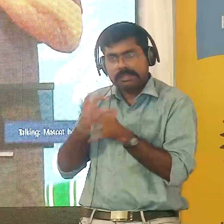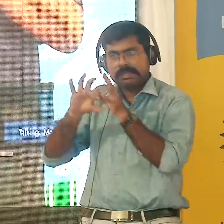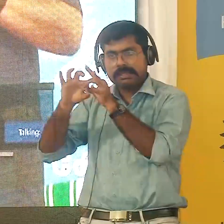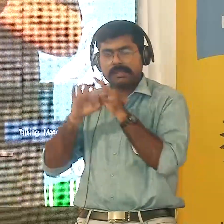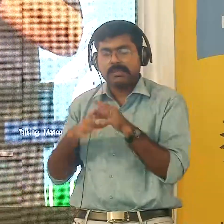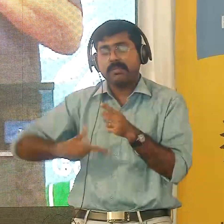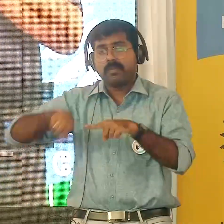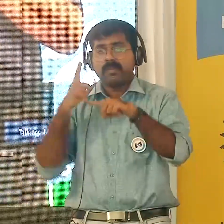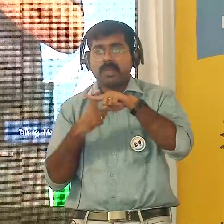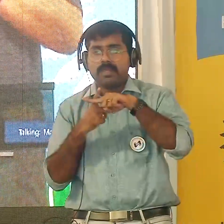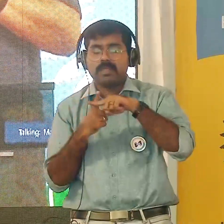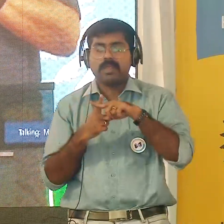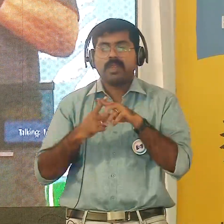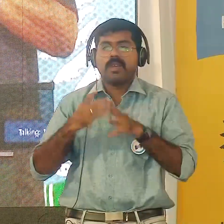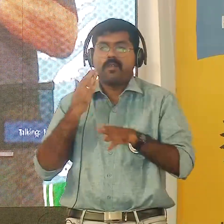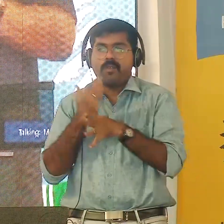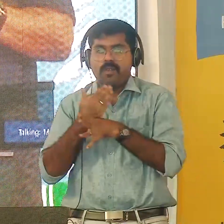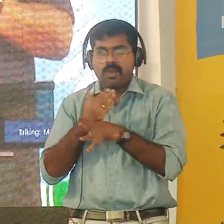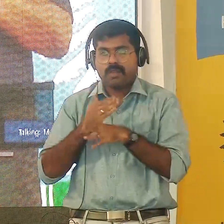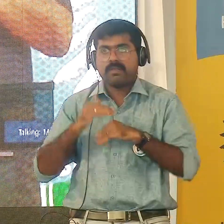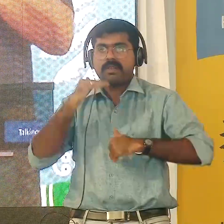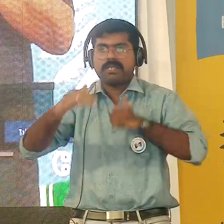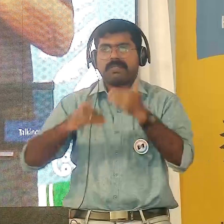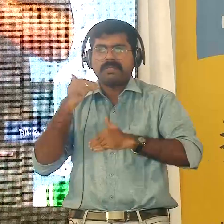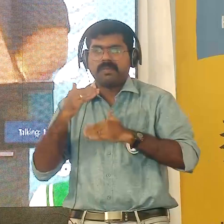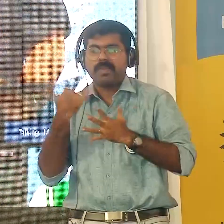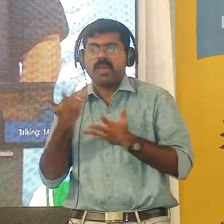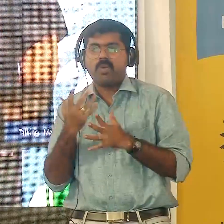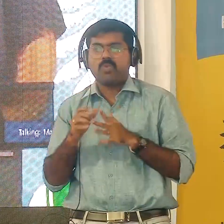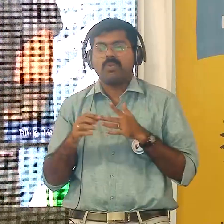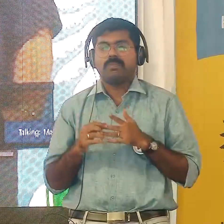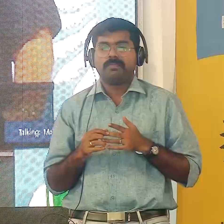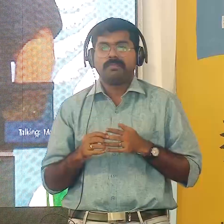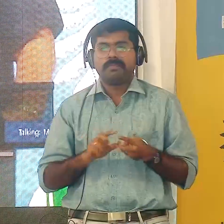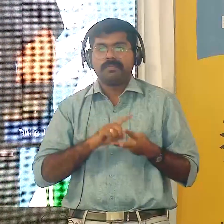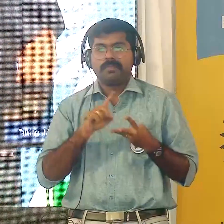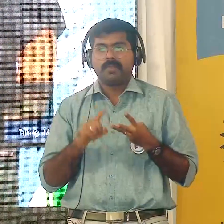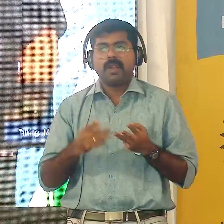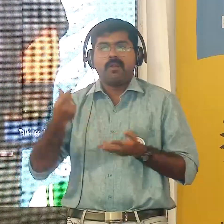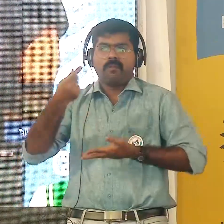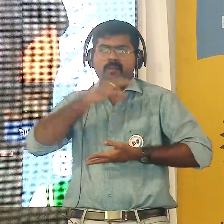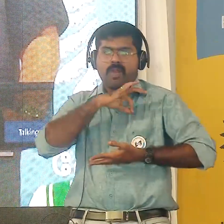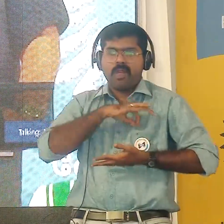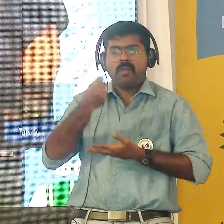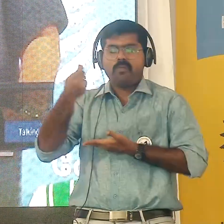of employment, development, employment generation and income